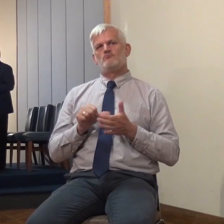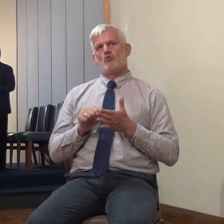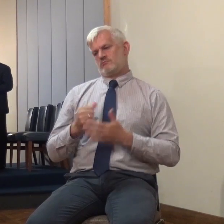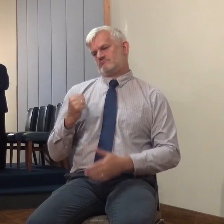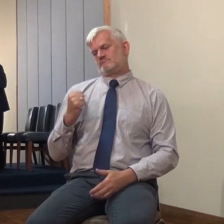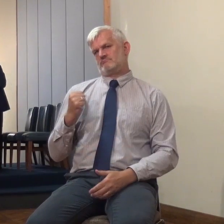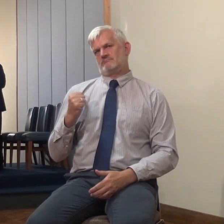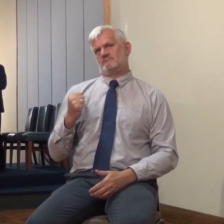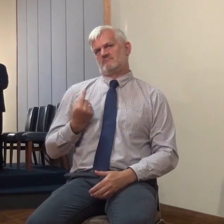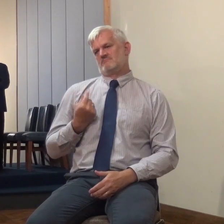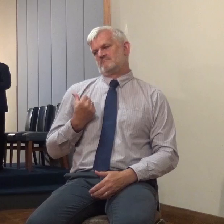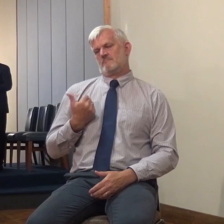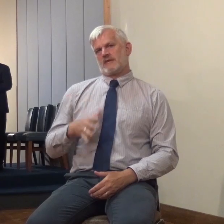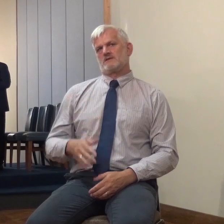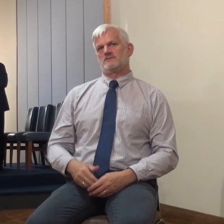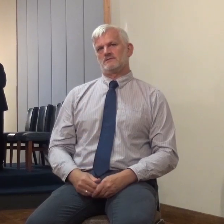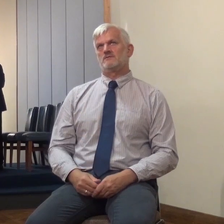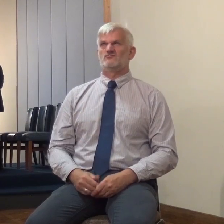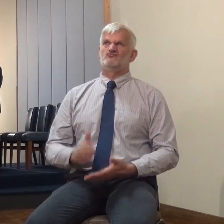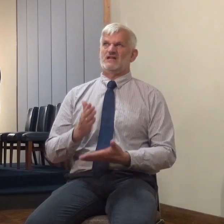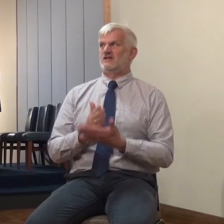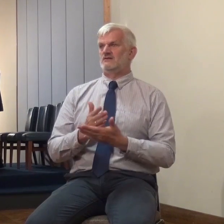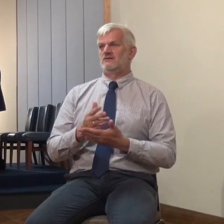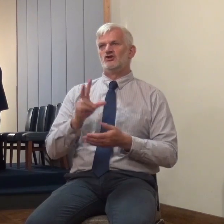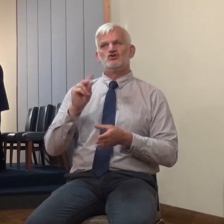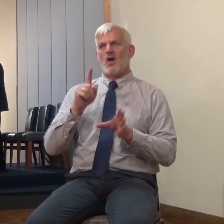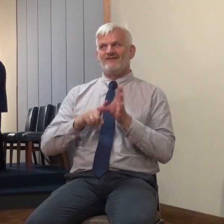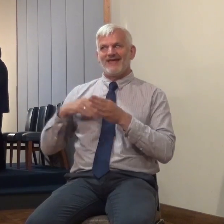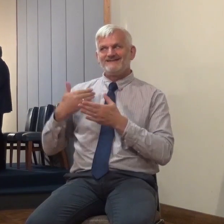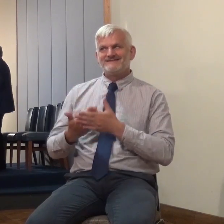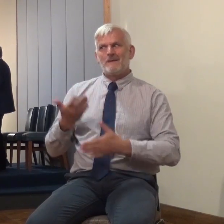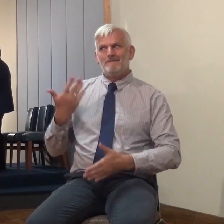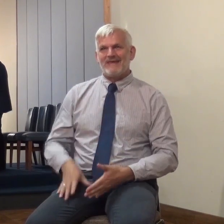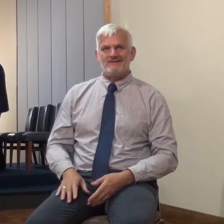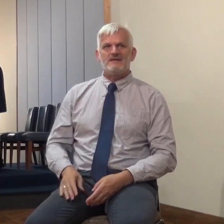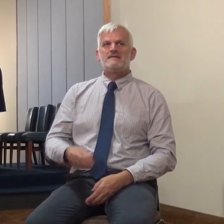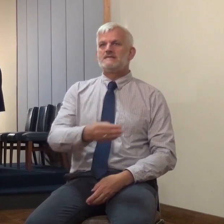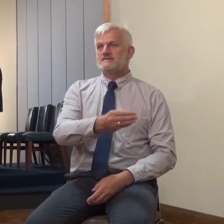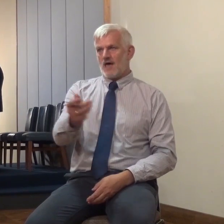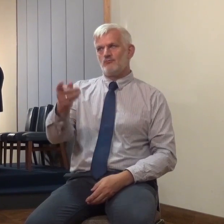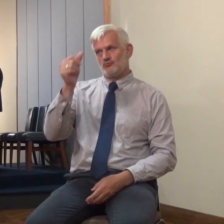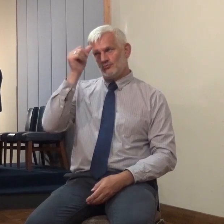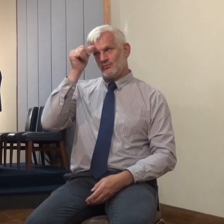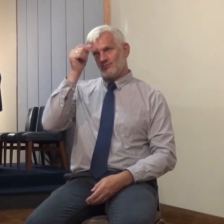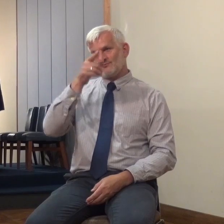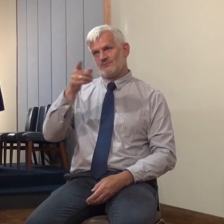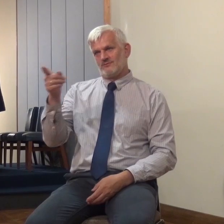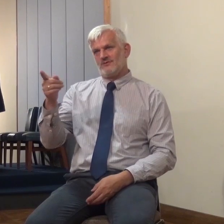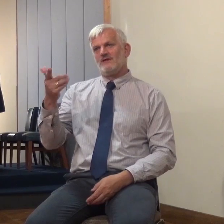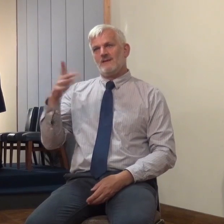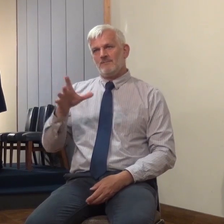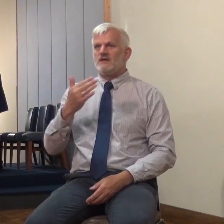been experiencing, well, in truth, for the last 12 years or so. And there's some of you dear friends here who were kind enough to